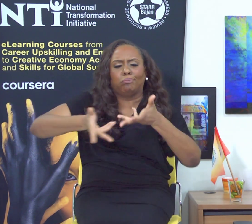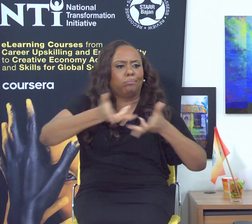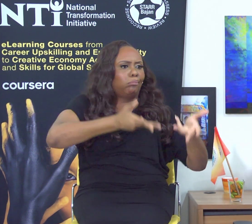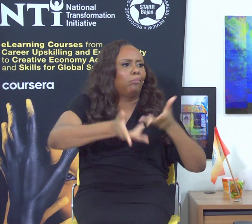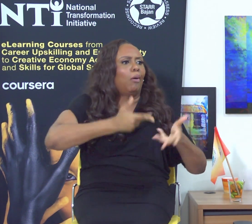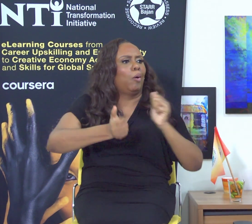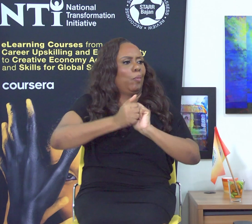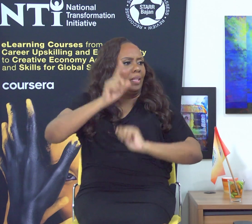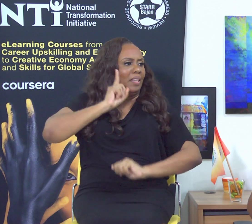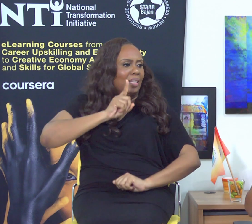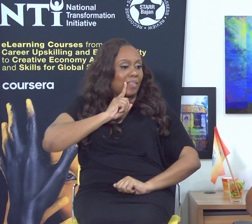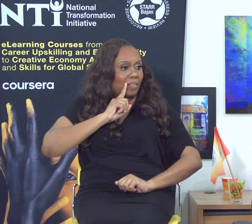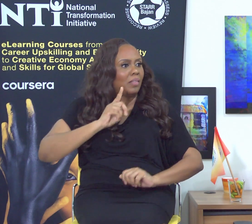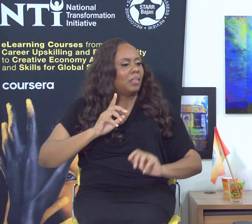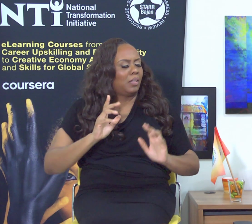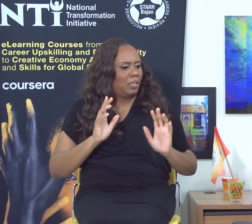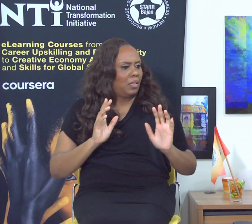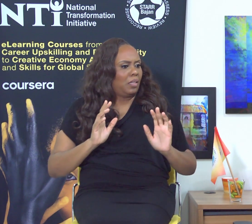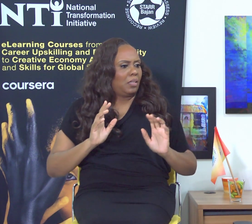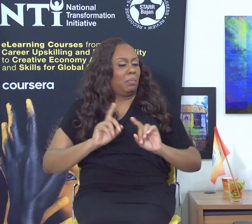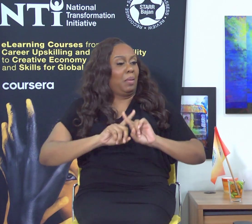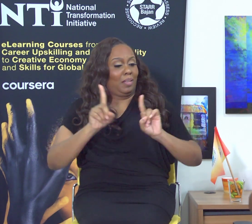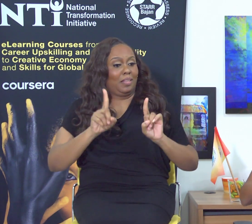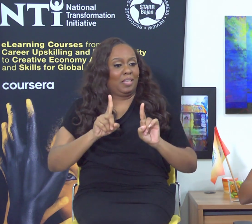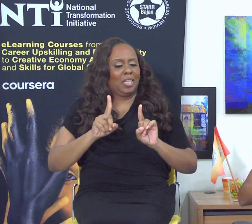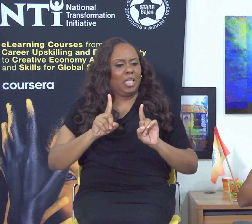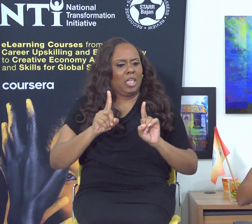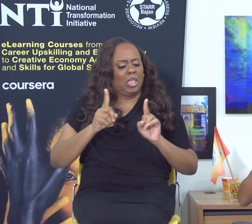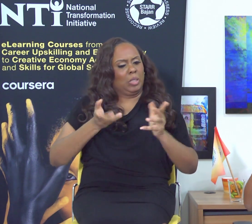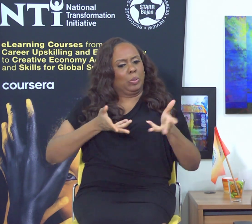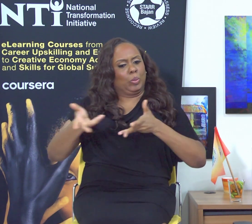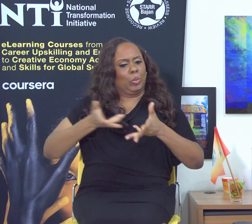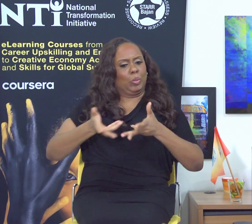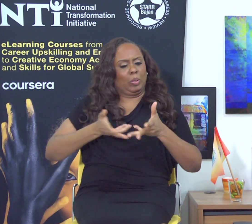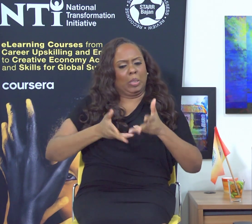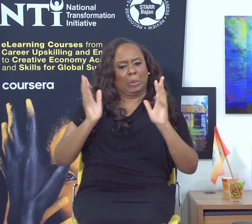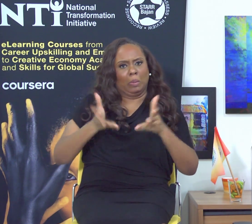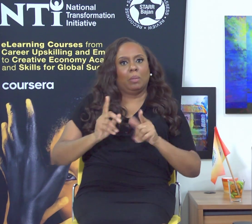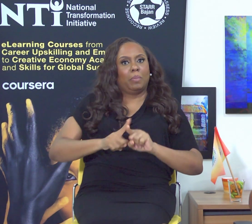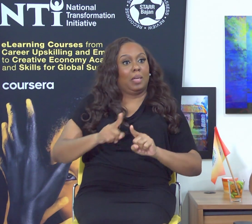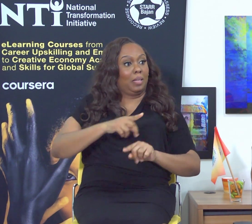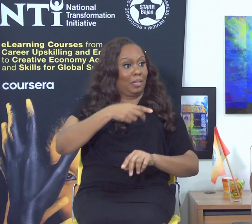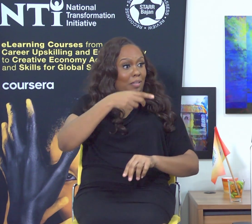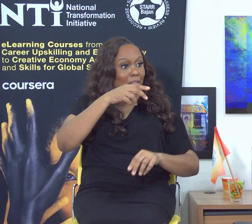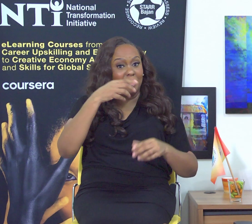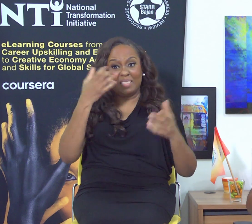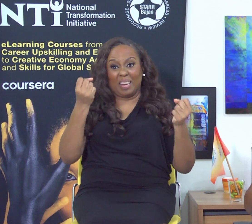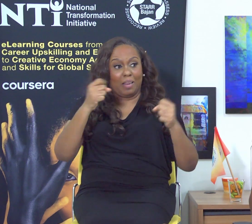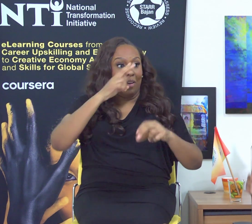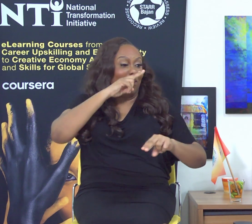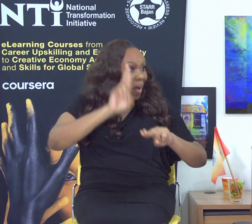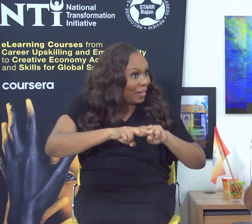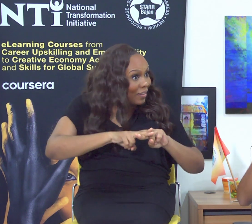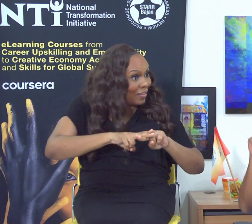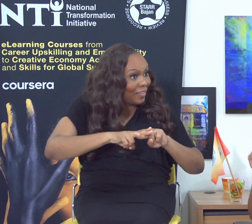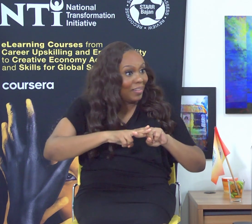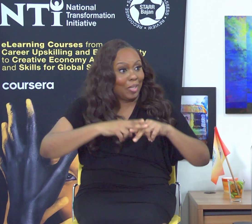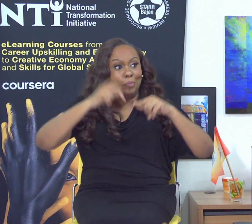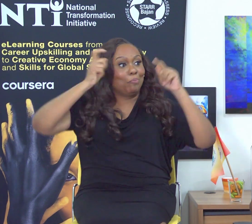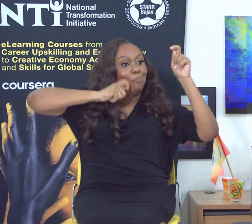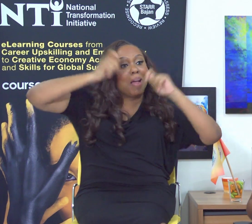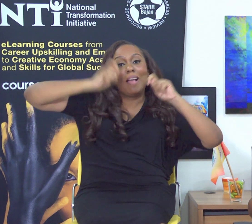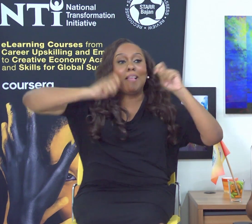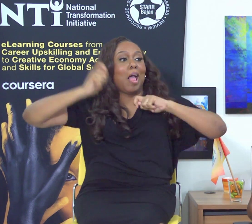community. But was it also fun because it looks very expressive? You use the face, you use the body, you use the